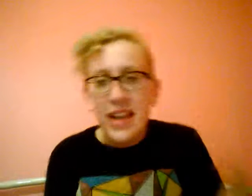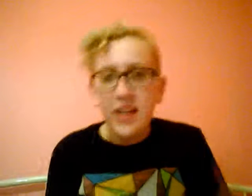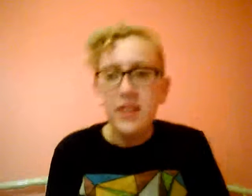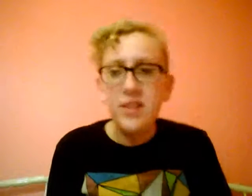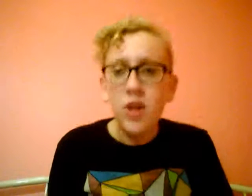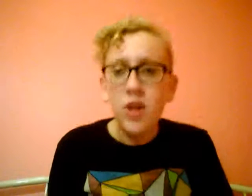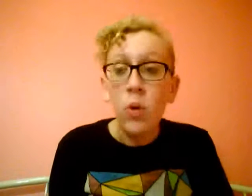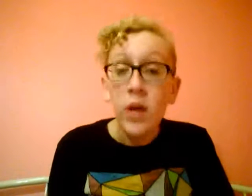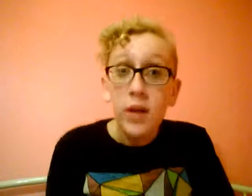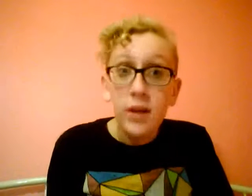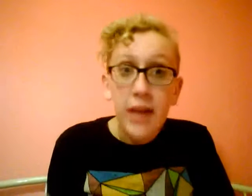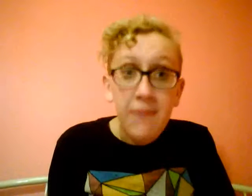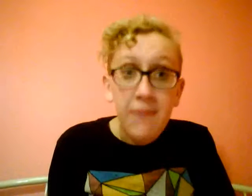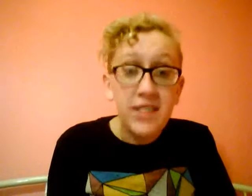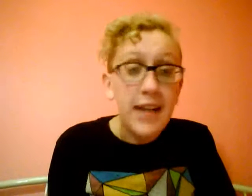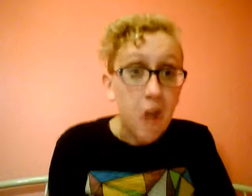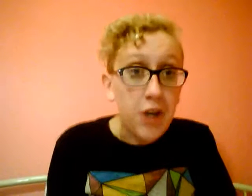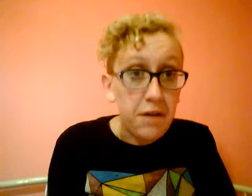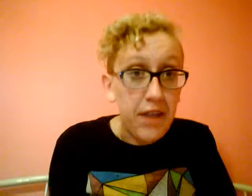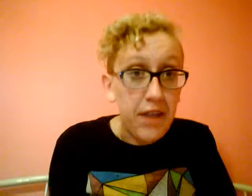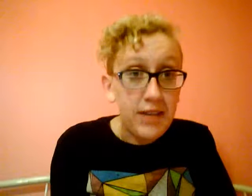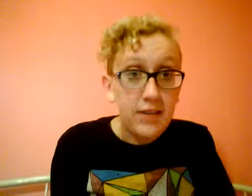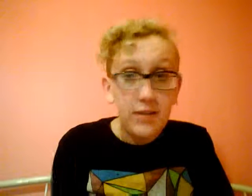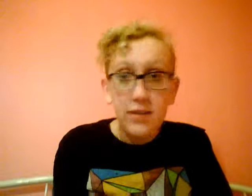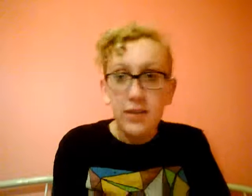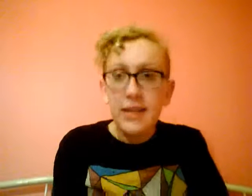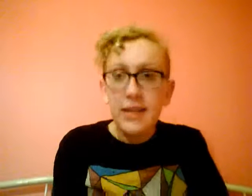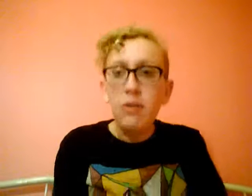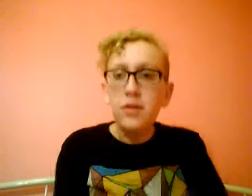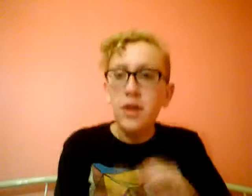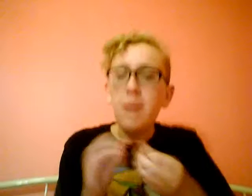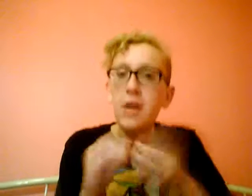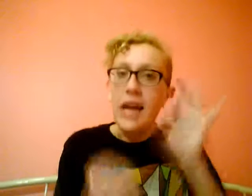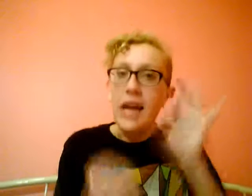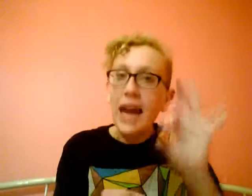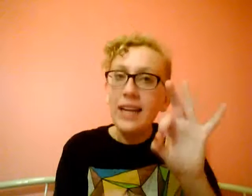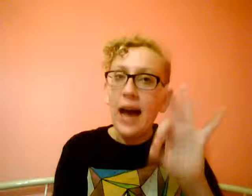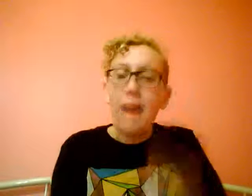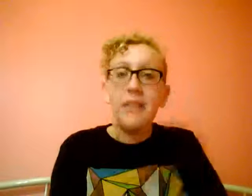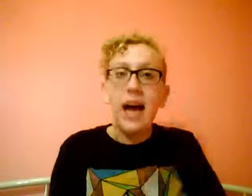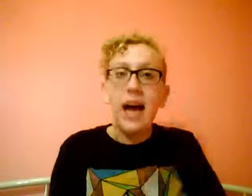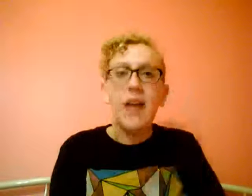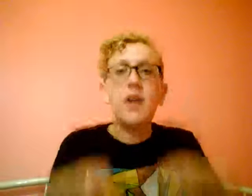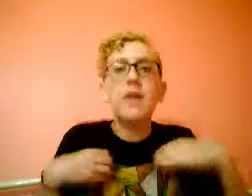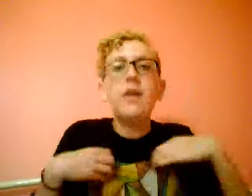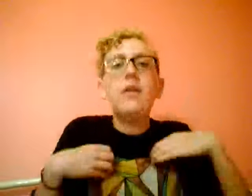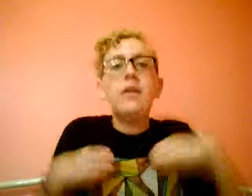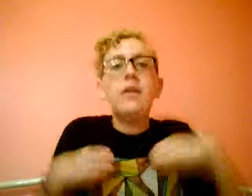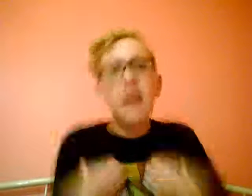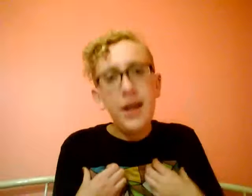sick. So emphasize on your face. The same goes for number nine. I'm tired.